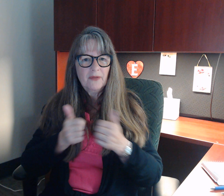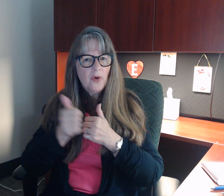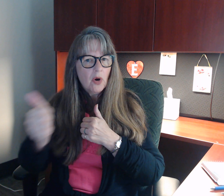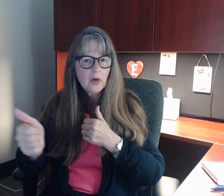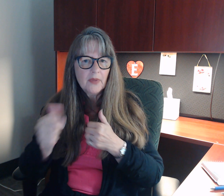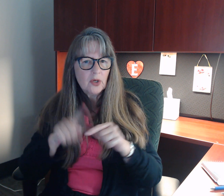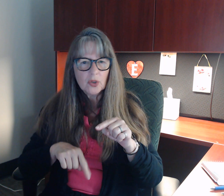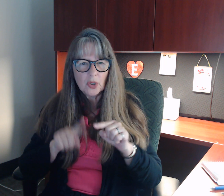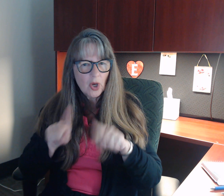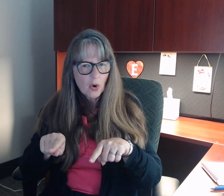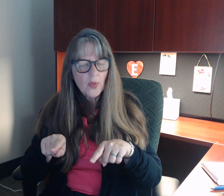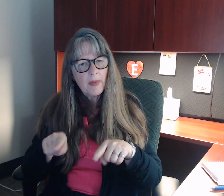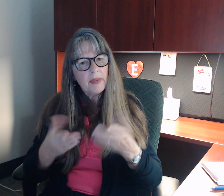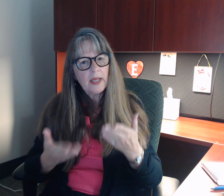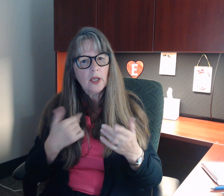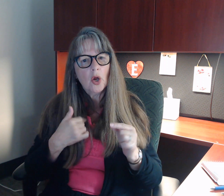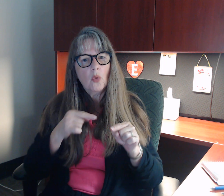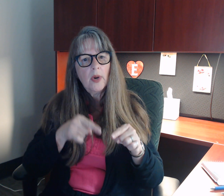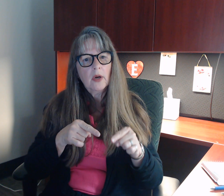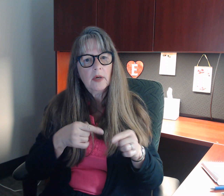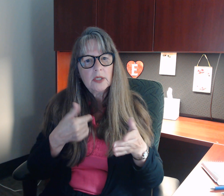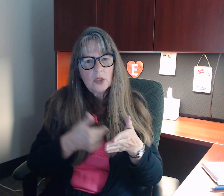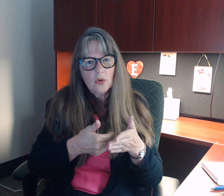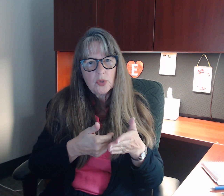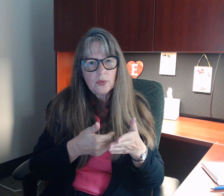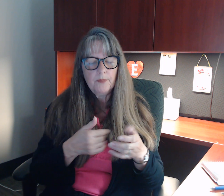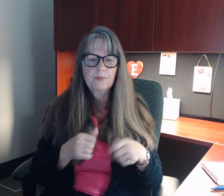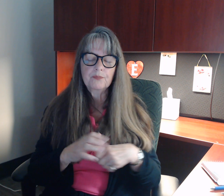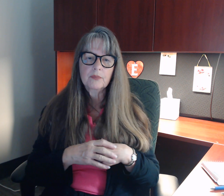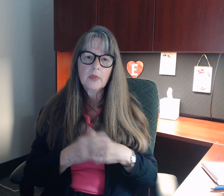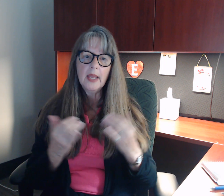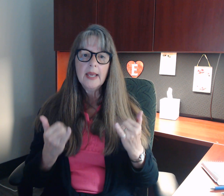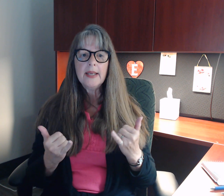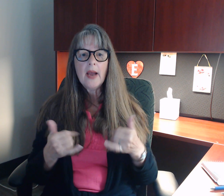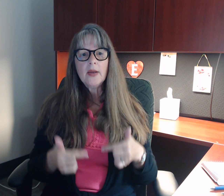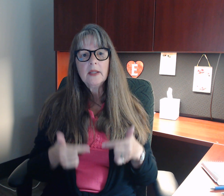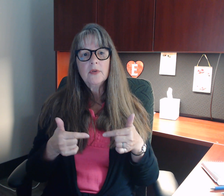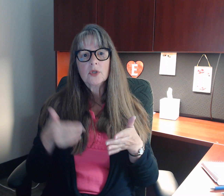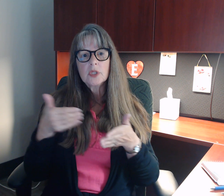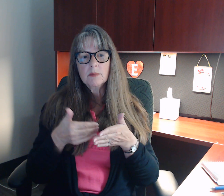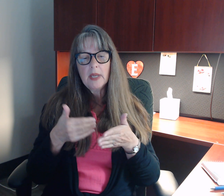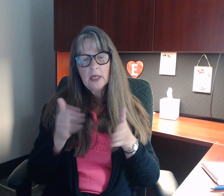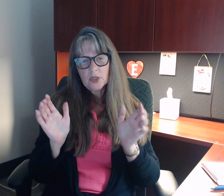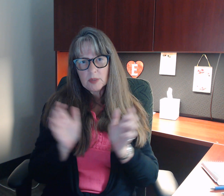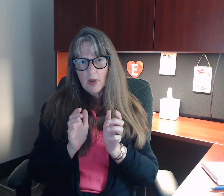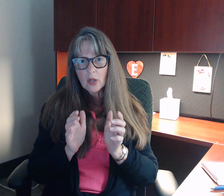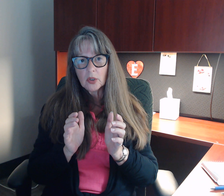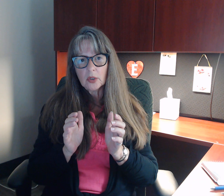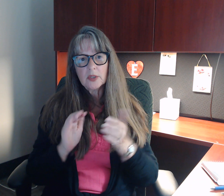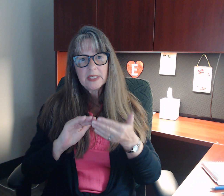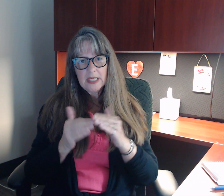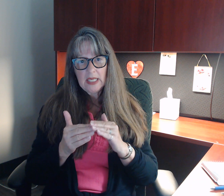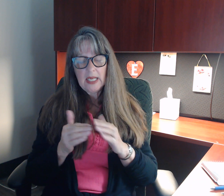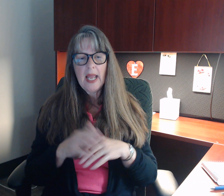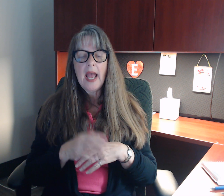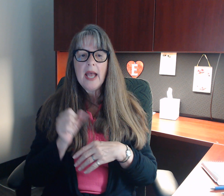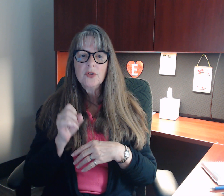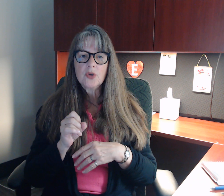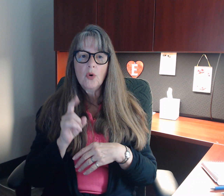far and they couldn't go, then maybe they could go where it's close to them. Now I live in a smaller city, and so